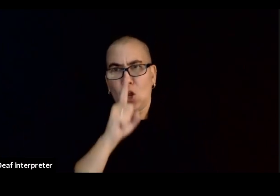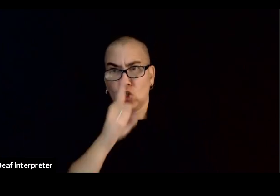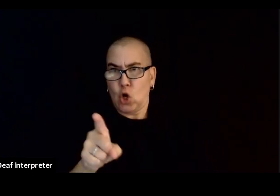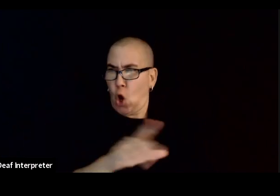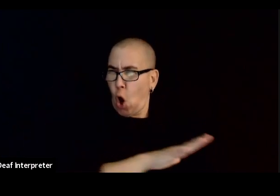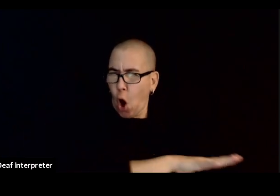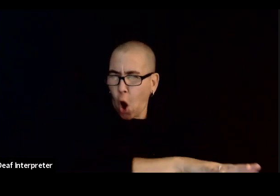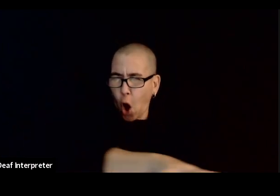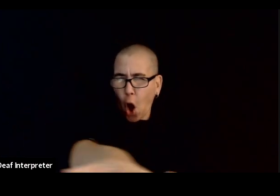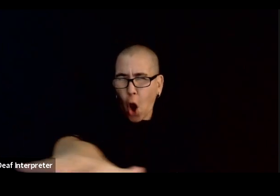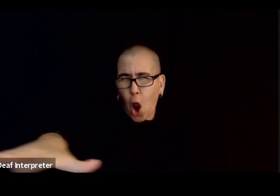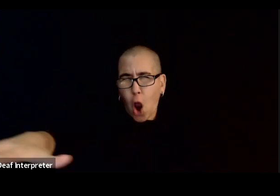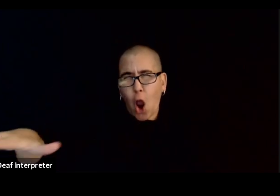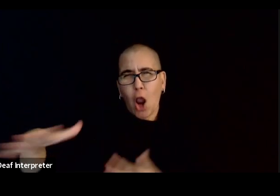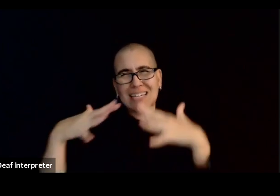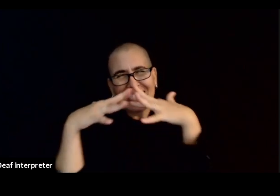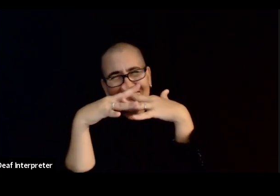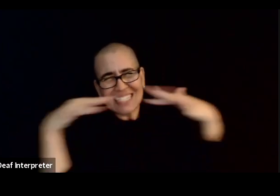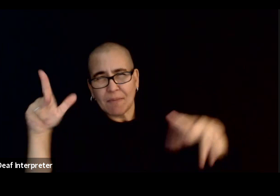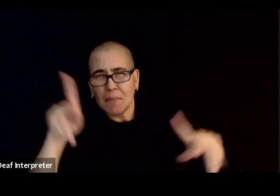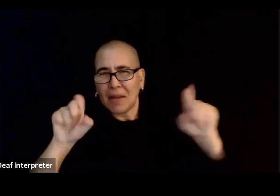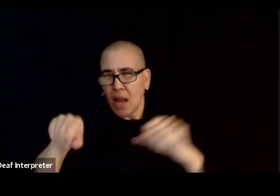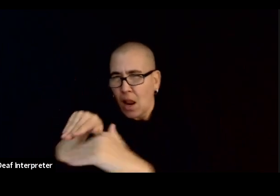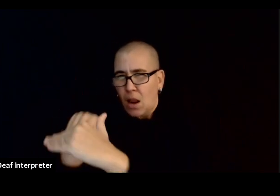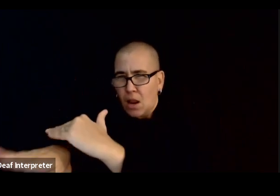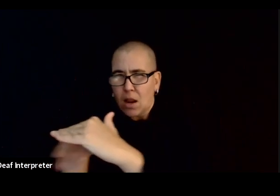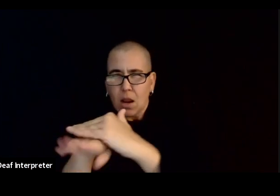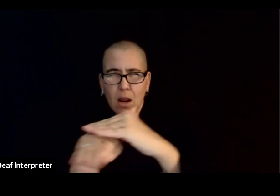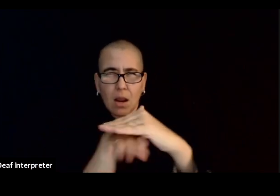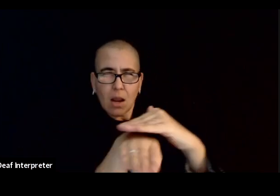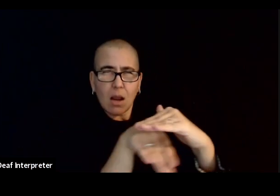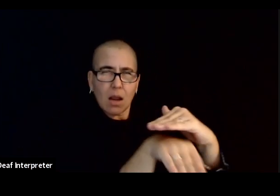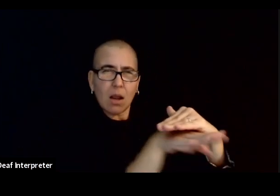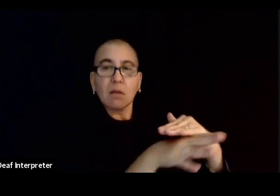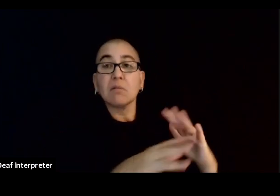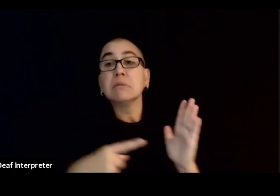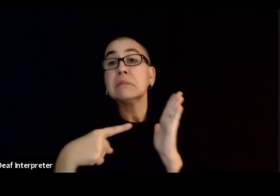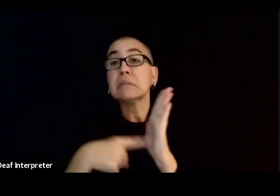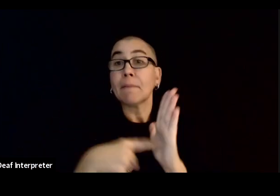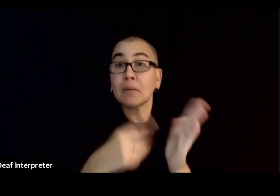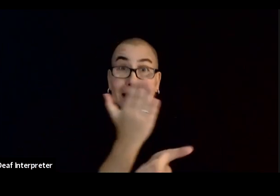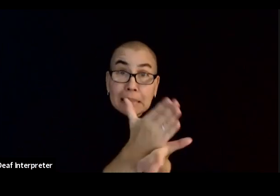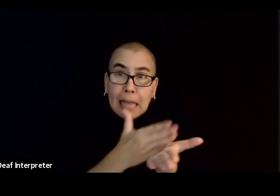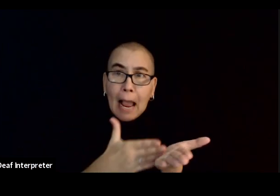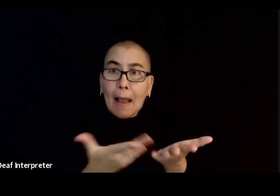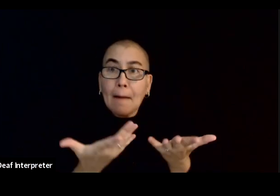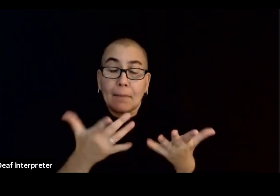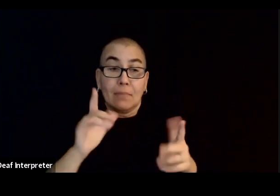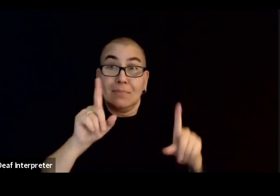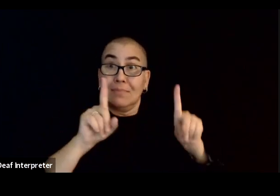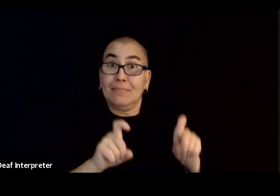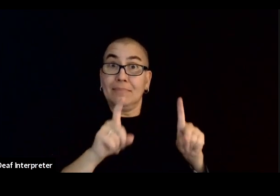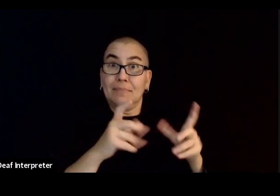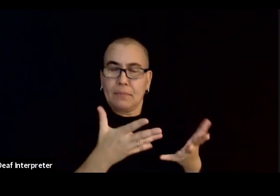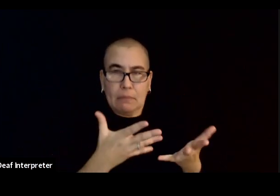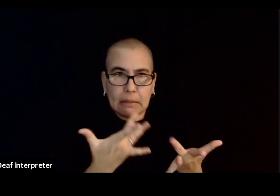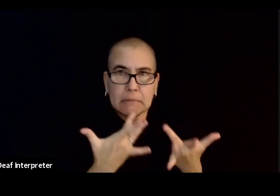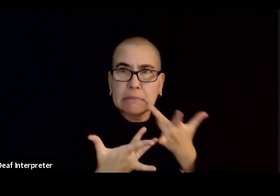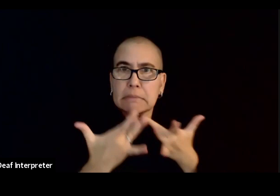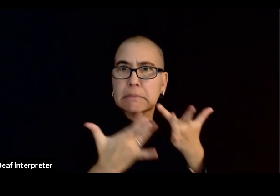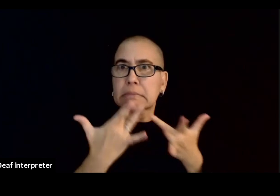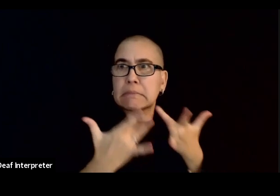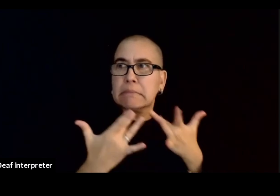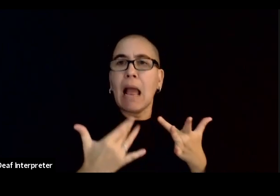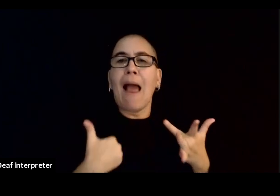platforms so that if we face a shortage like we did in April and May, or like we did a month ago,